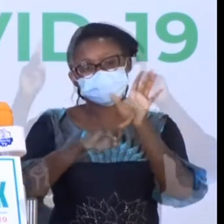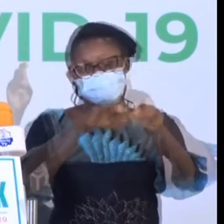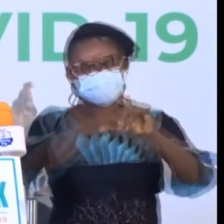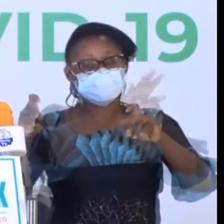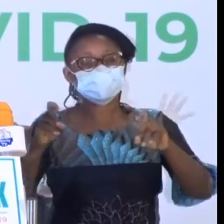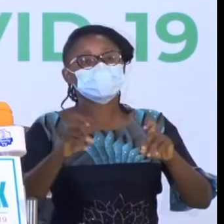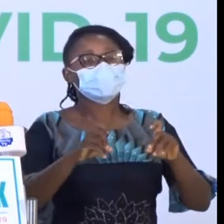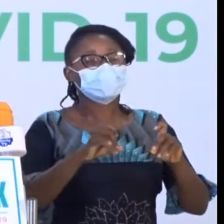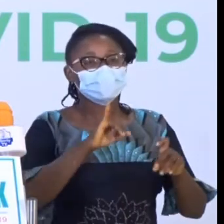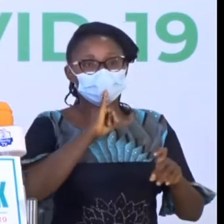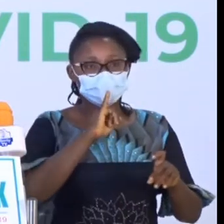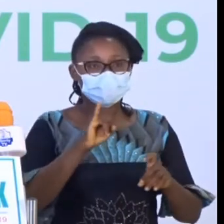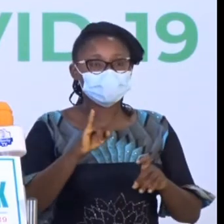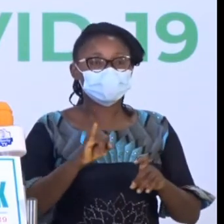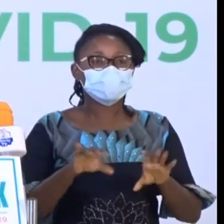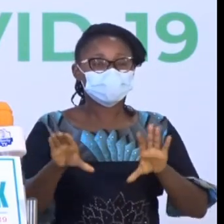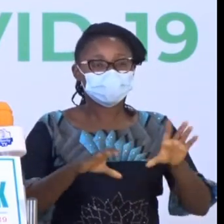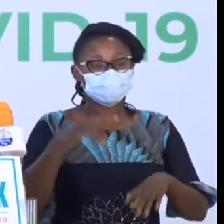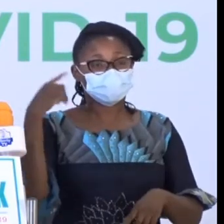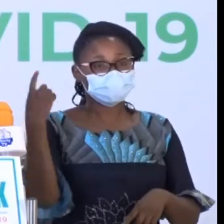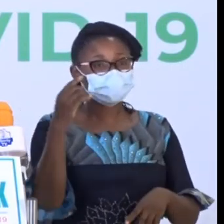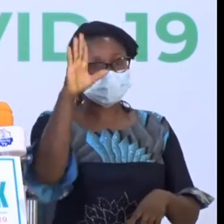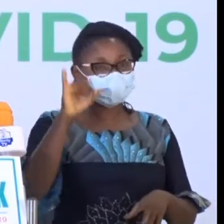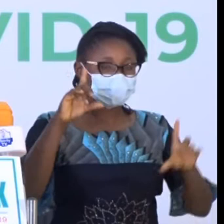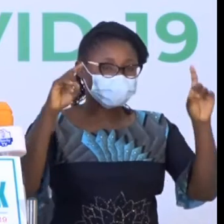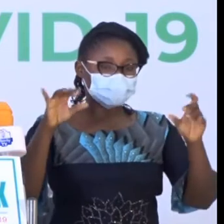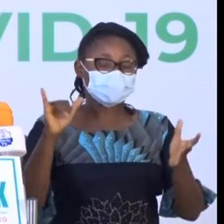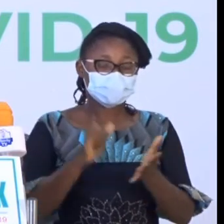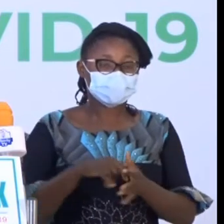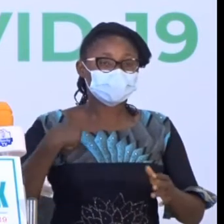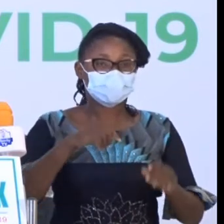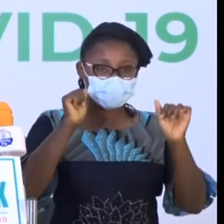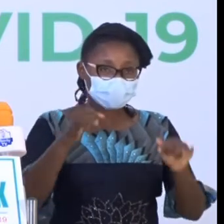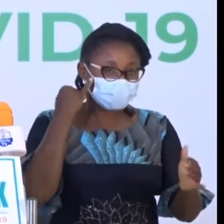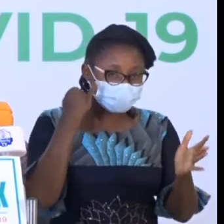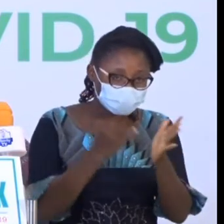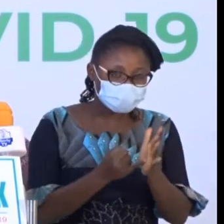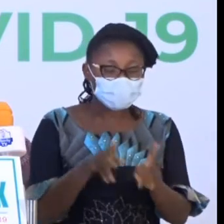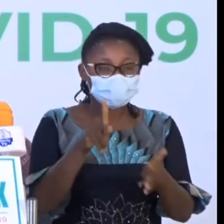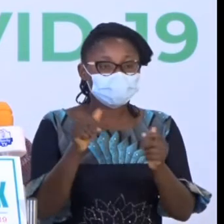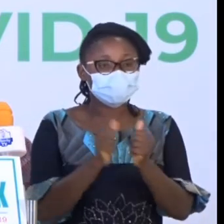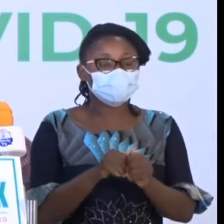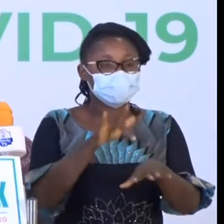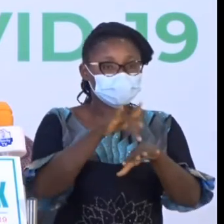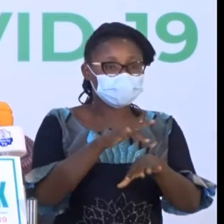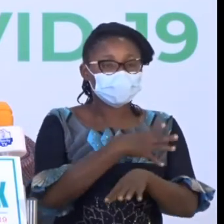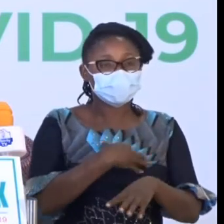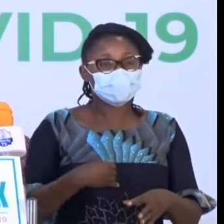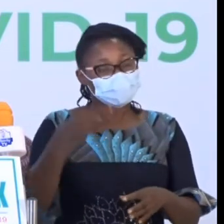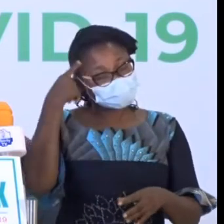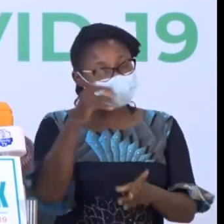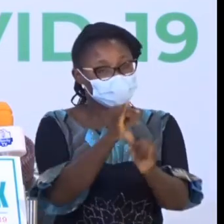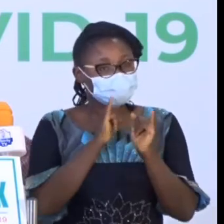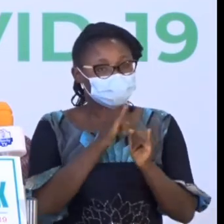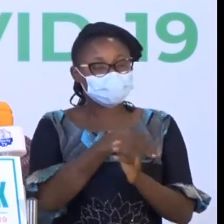COVID-19. It is only by testing that we can identify those with infection for isolation and